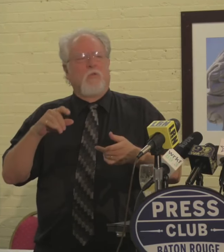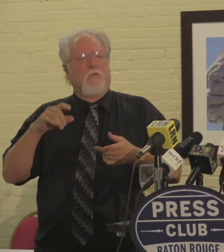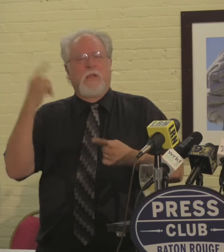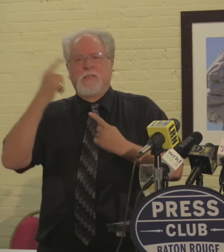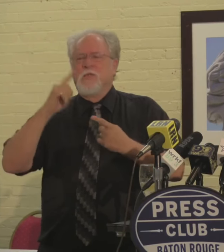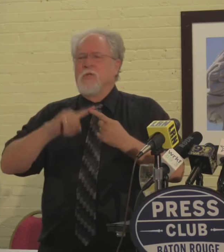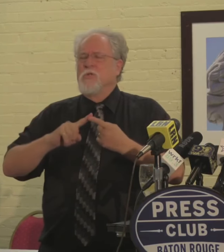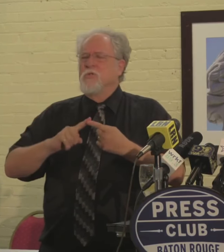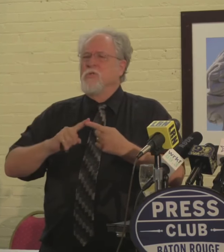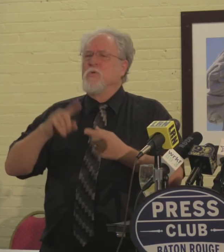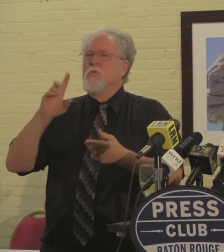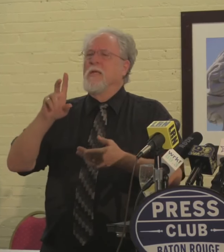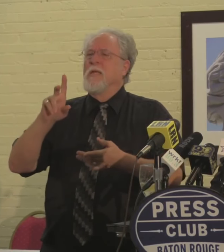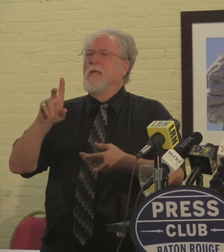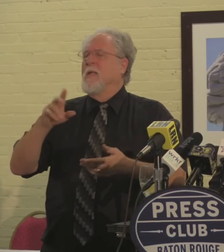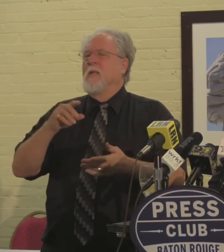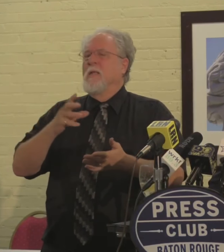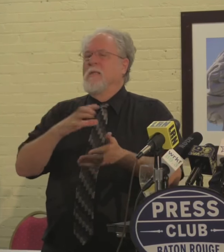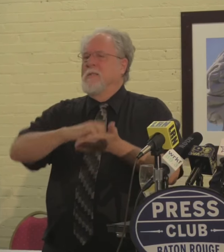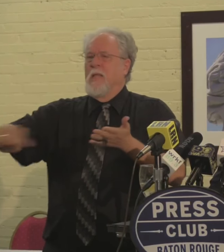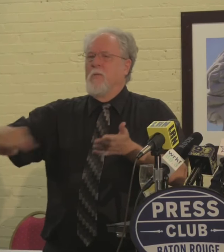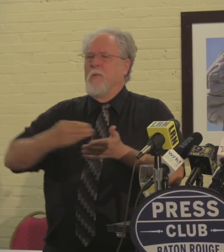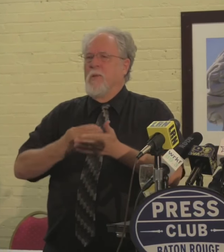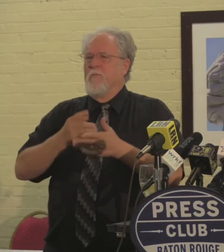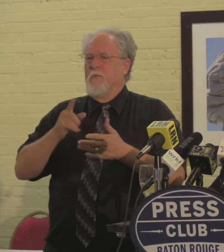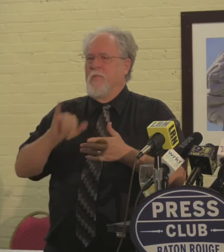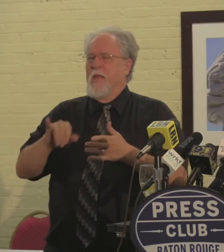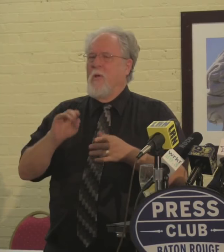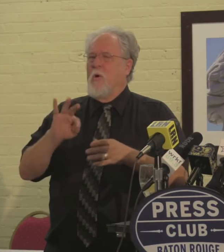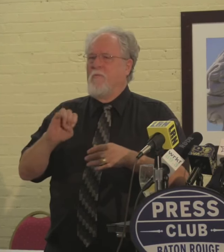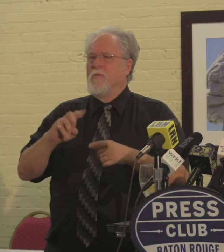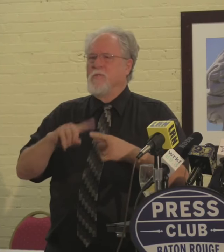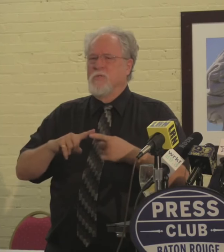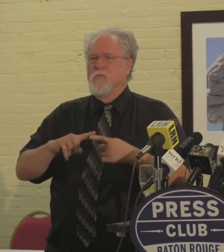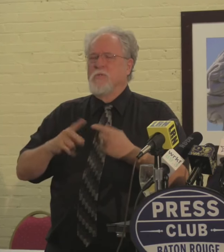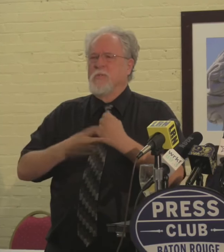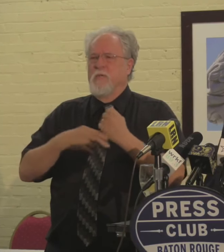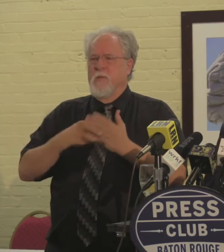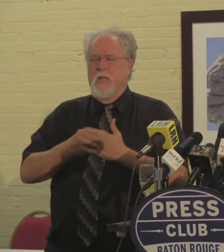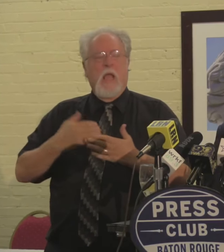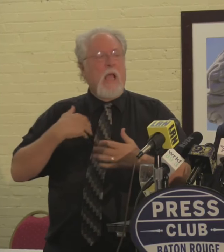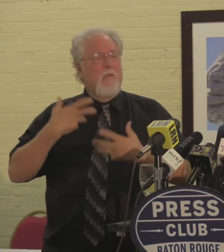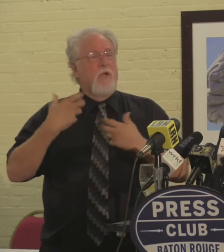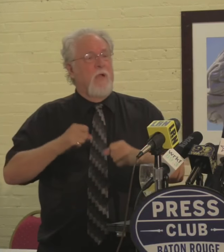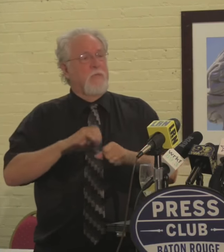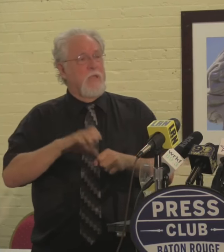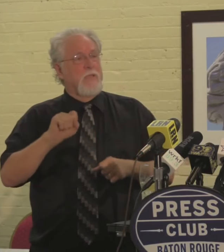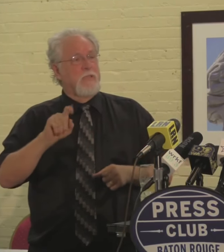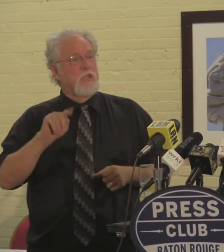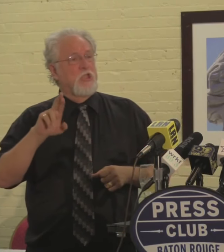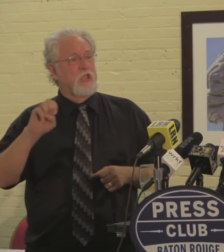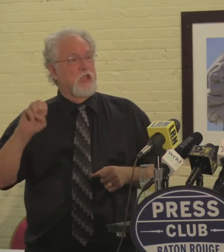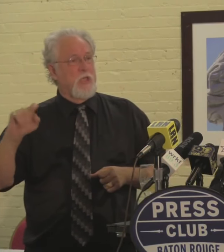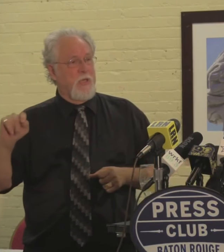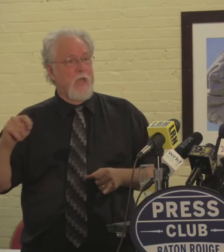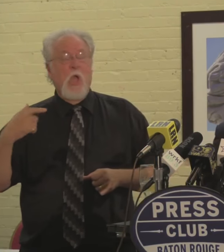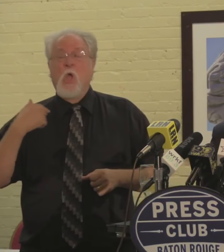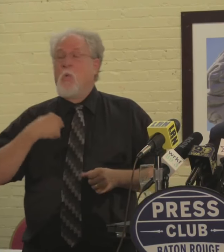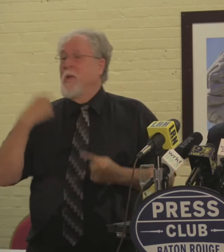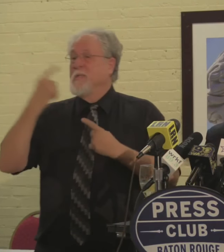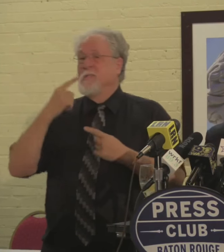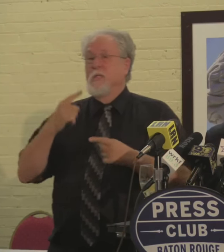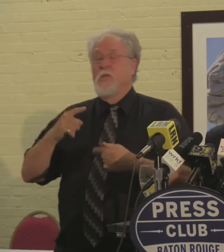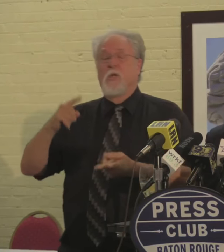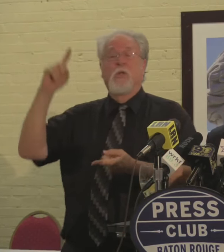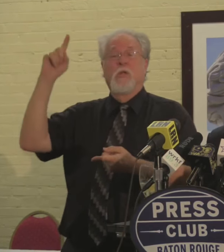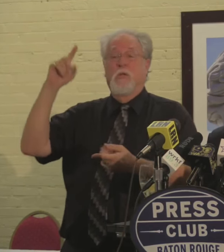save approximately $3 million? I have confidence in Stephen Street. We've considered defunding everything